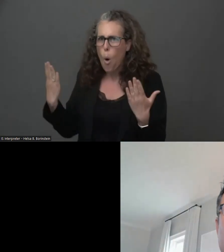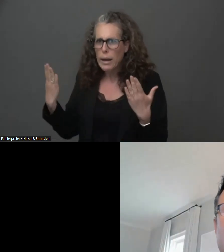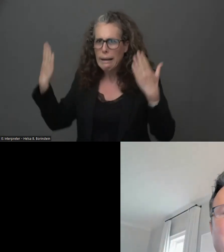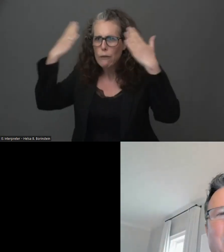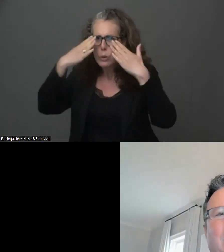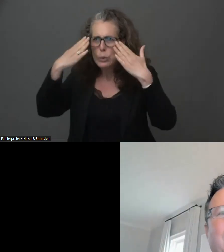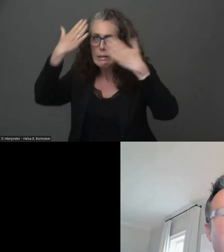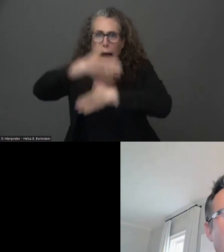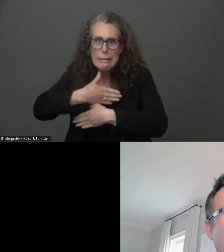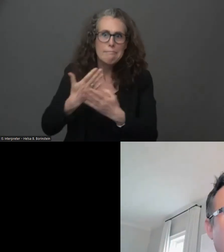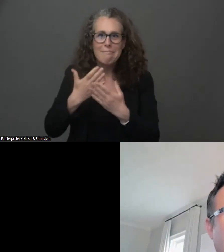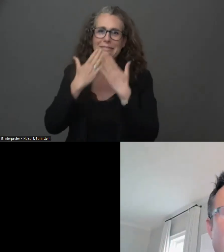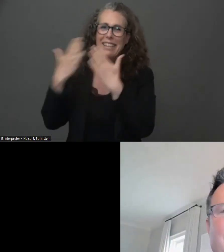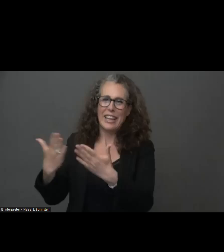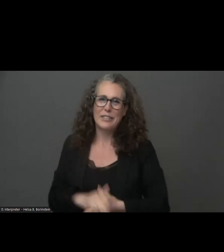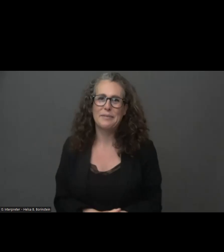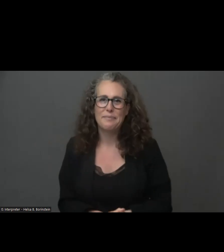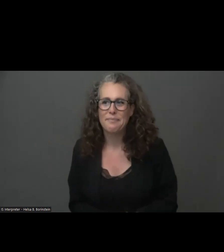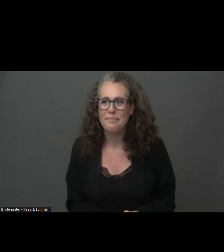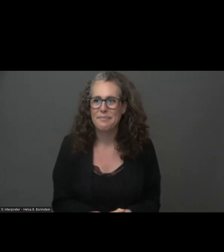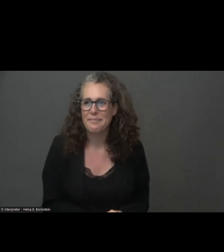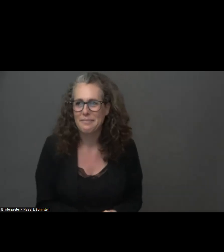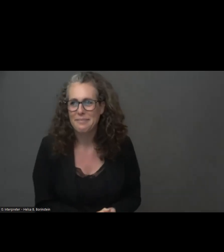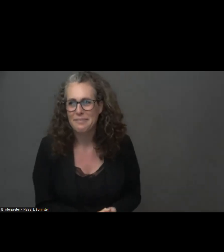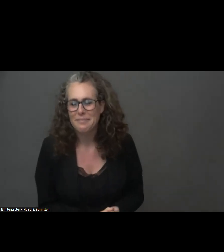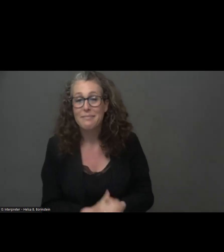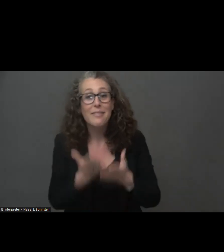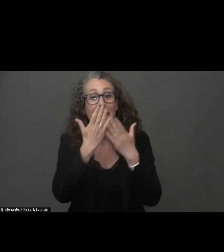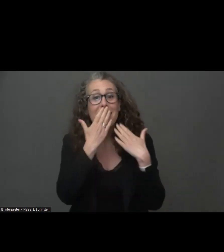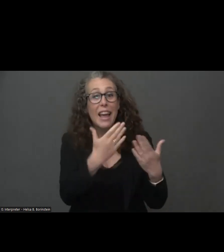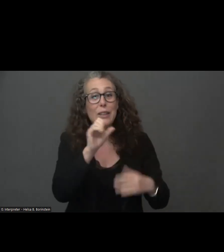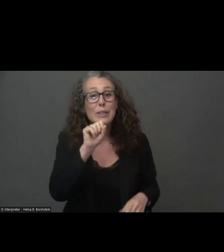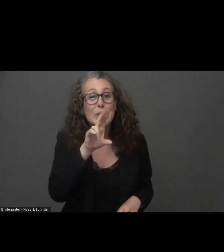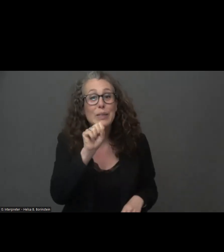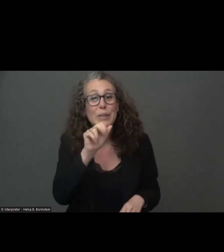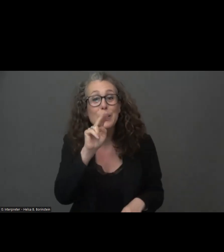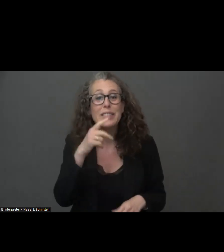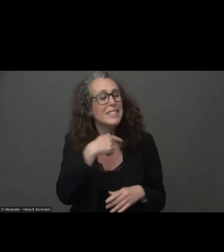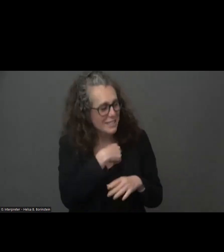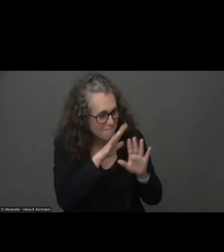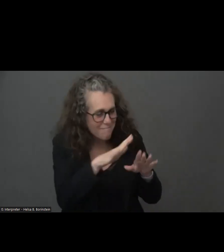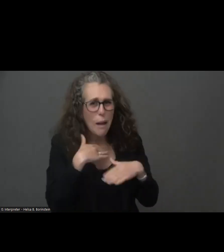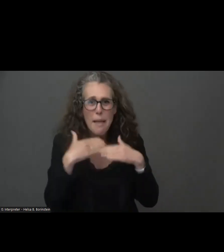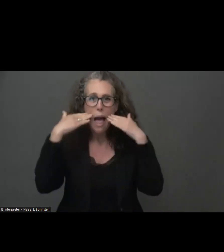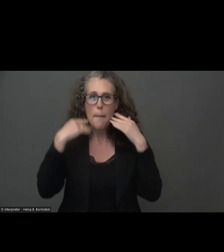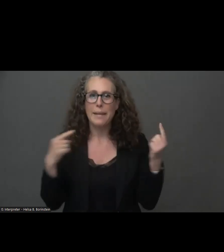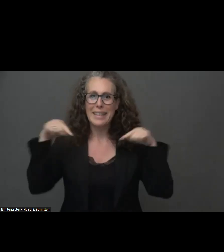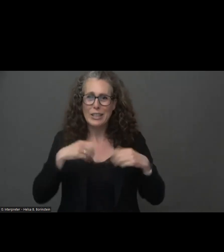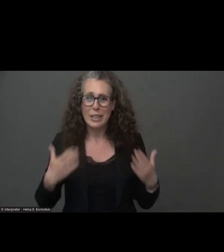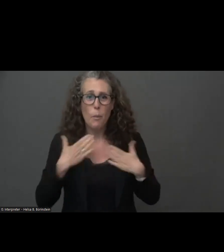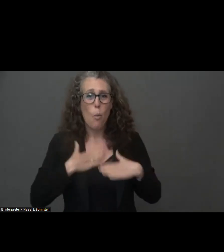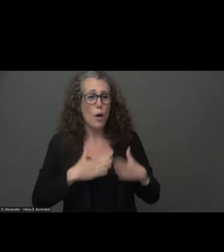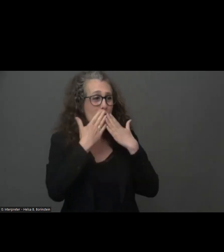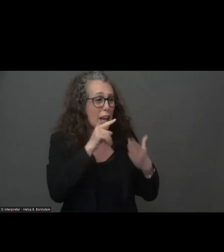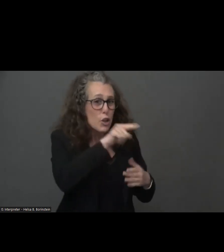very much. Thank you, Susan. And it is great to be here today. And Susan, thank you for all your work, as well as others on the call in